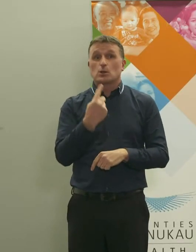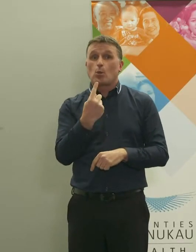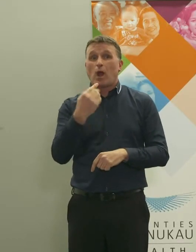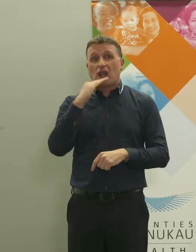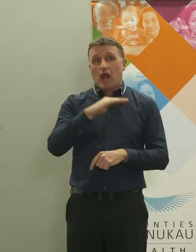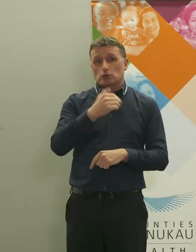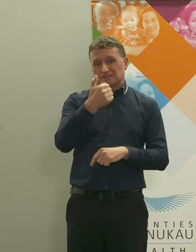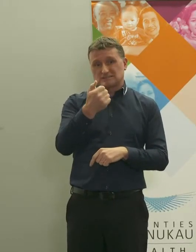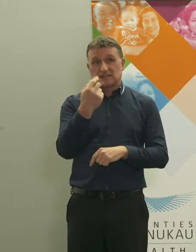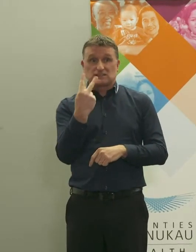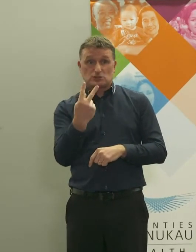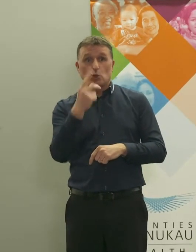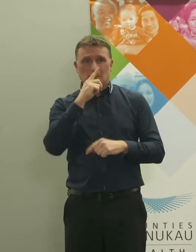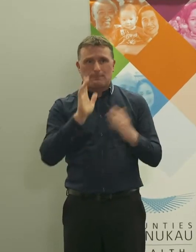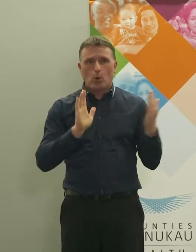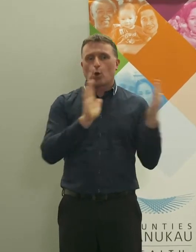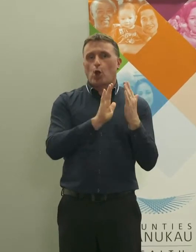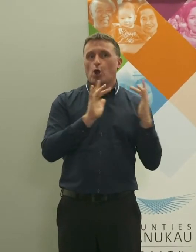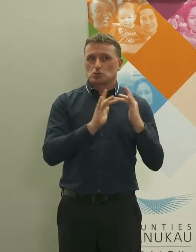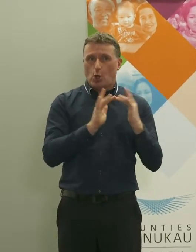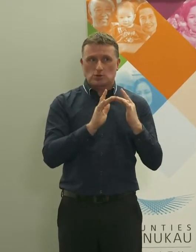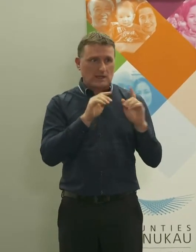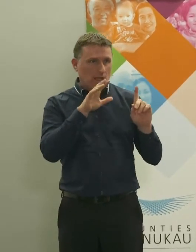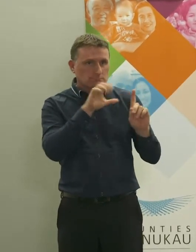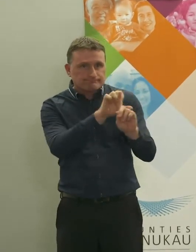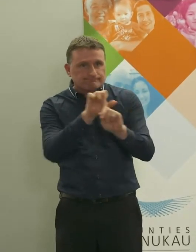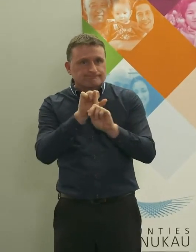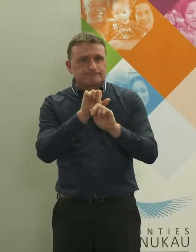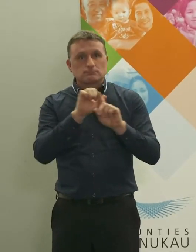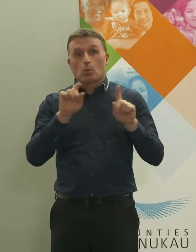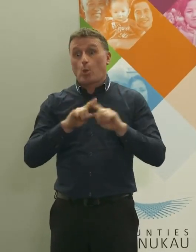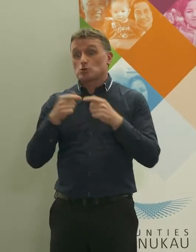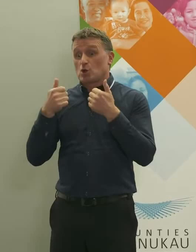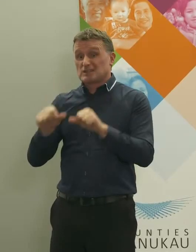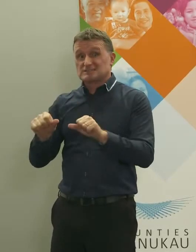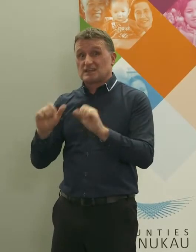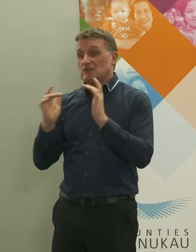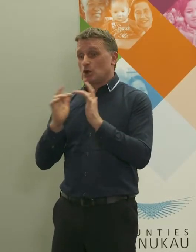3,162 close contacts, and they've successfully contacted